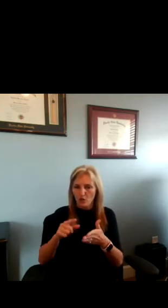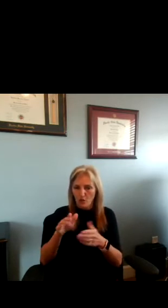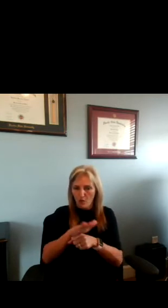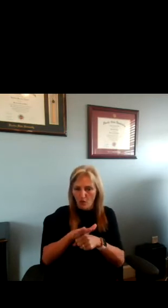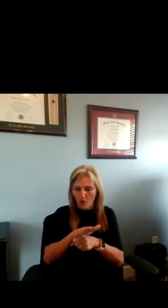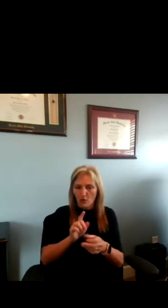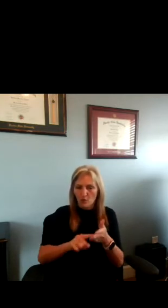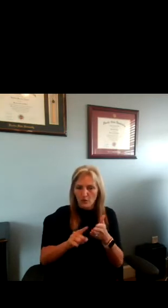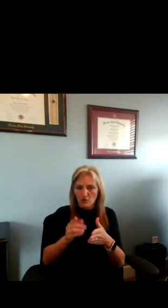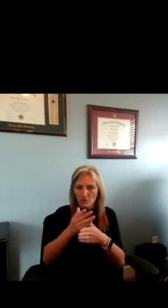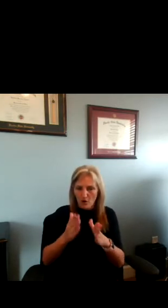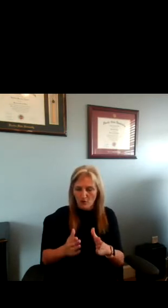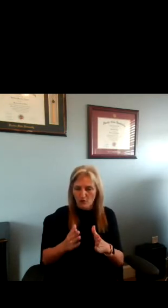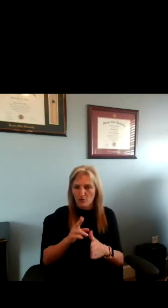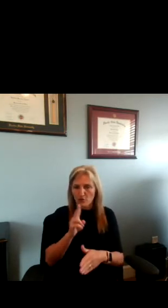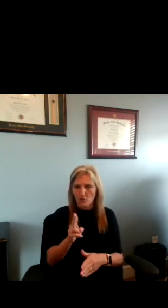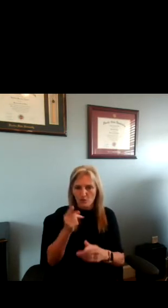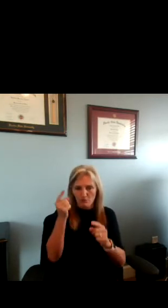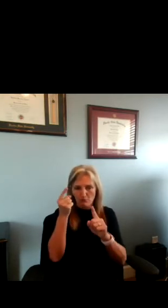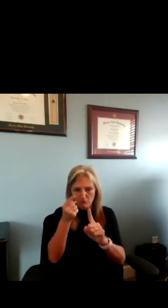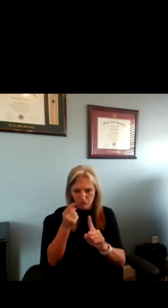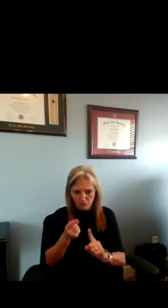use objective, rigorous,